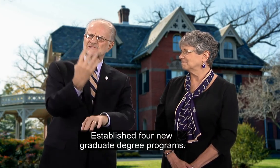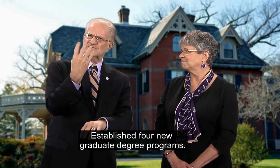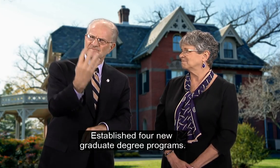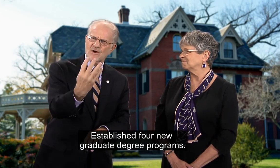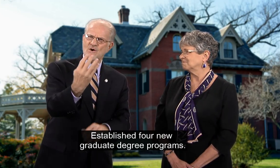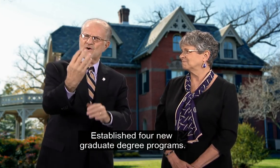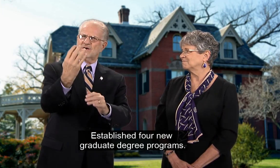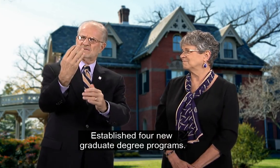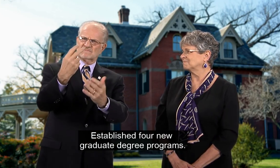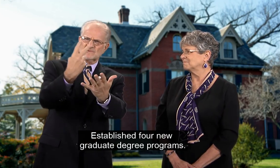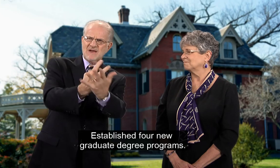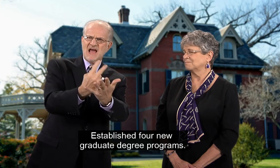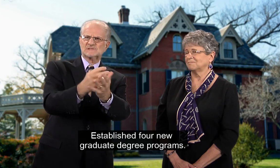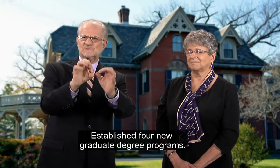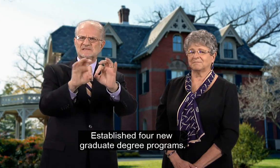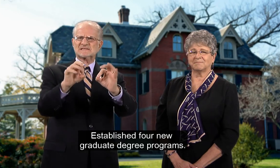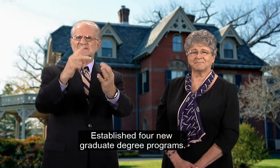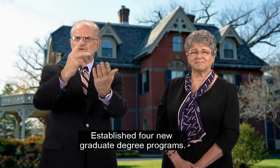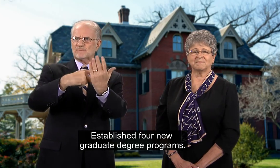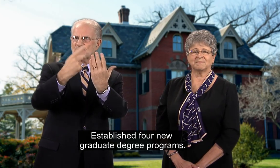four new graduate degree programs.